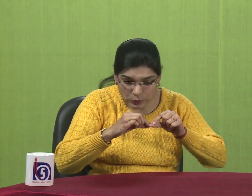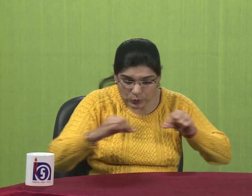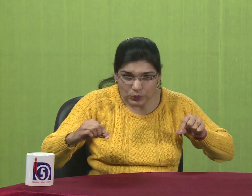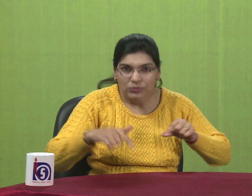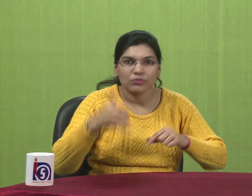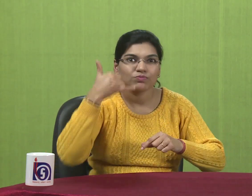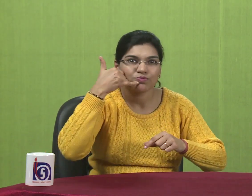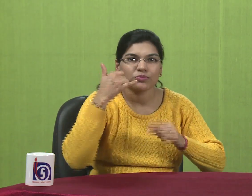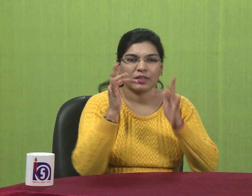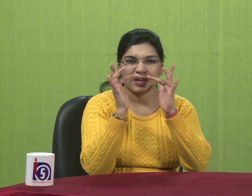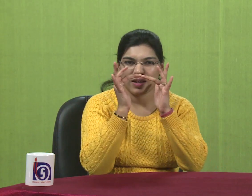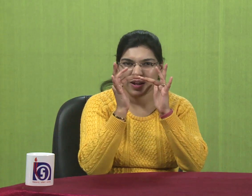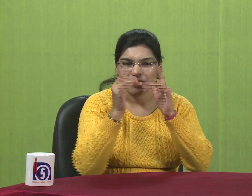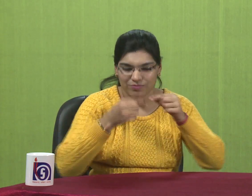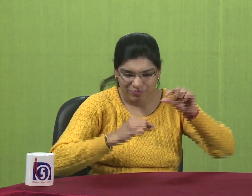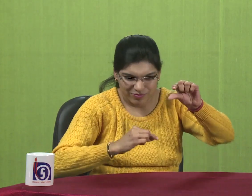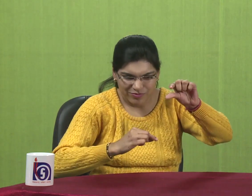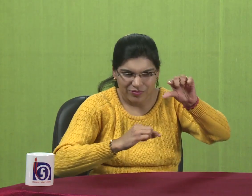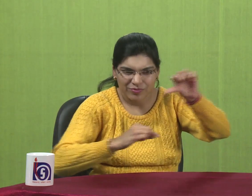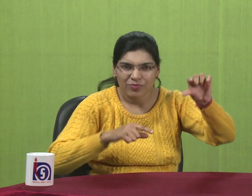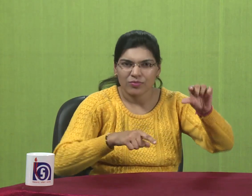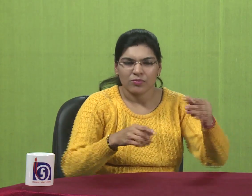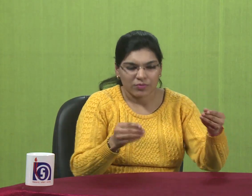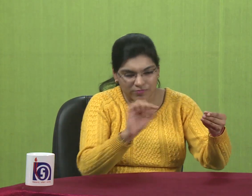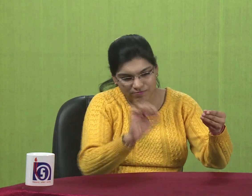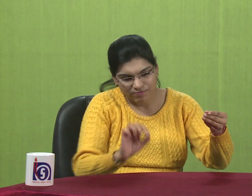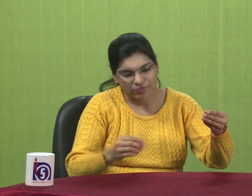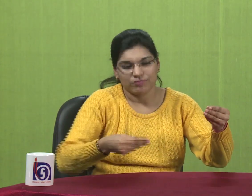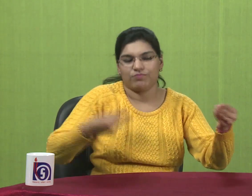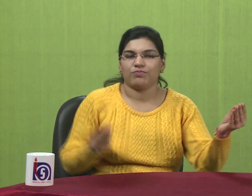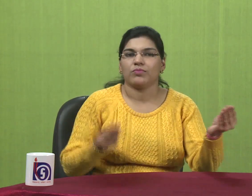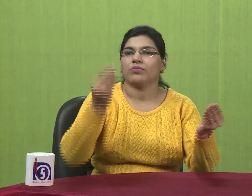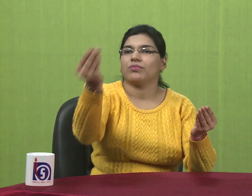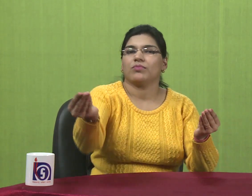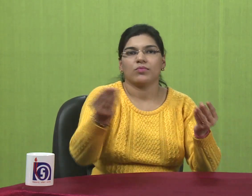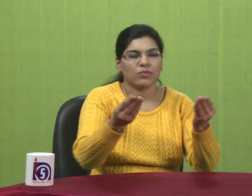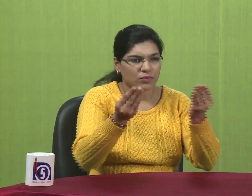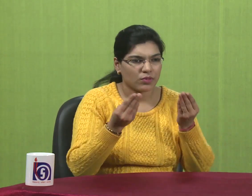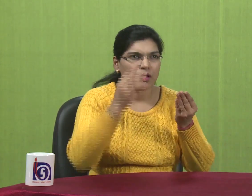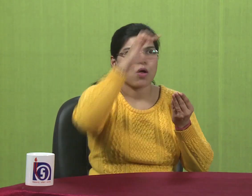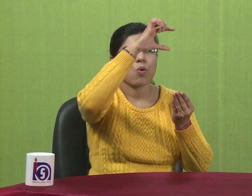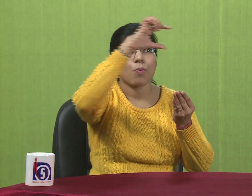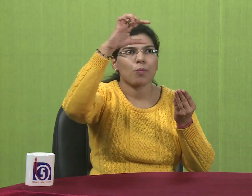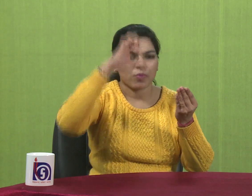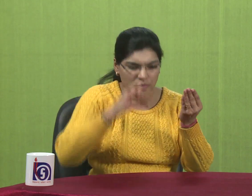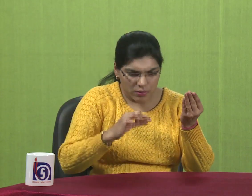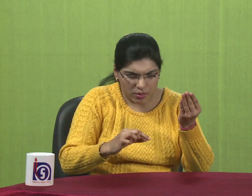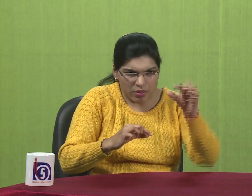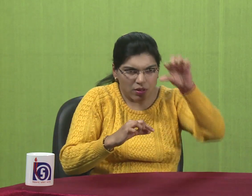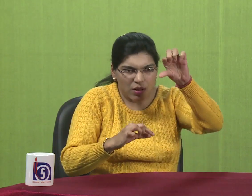hospital above, it is known as header, and the footer is where the number, contact number has written or any